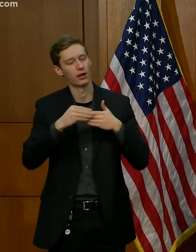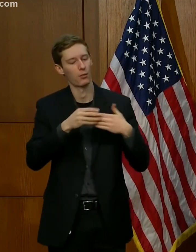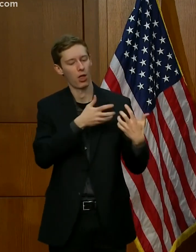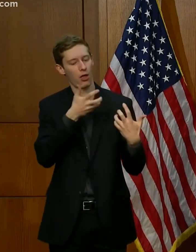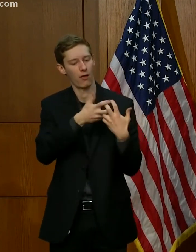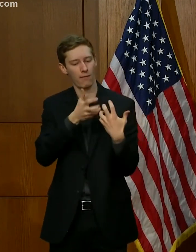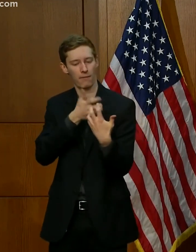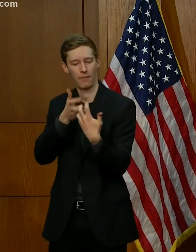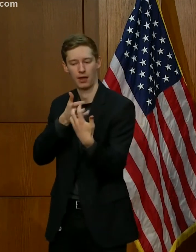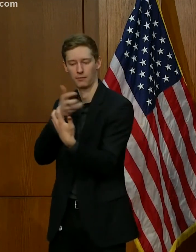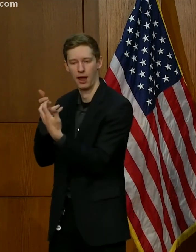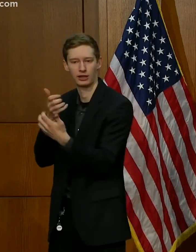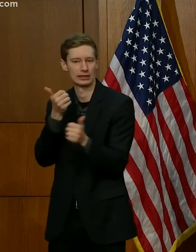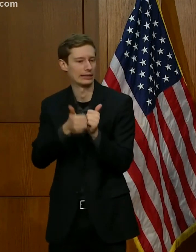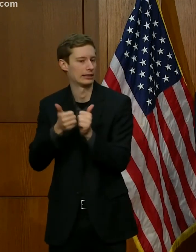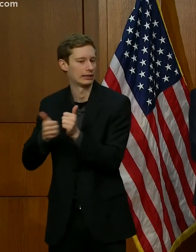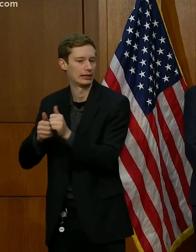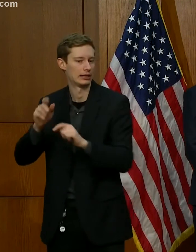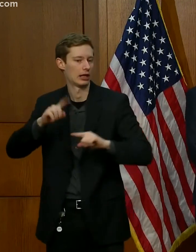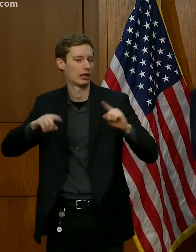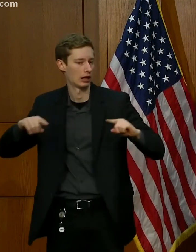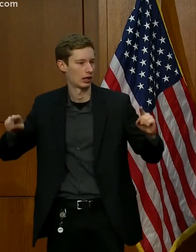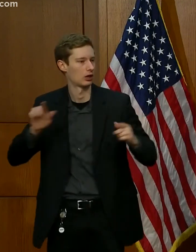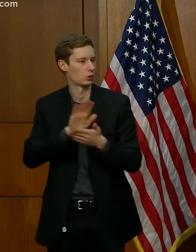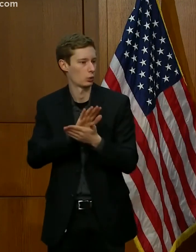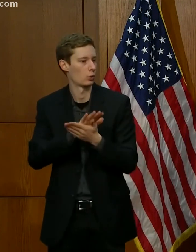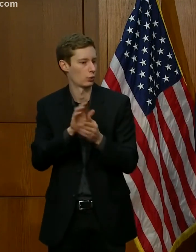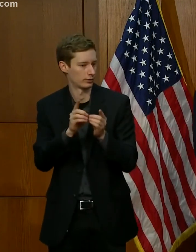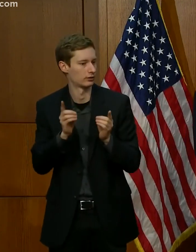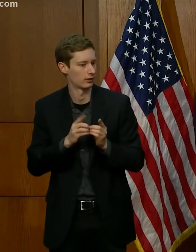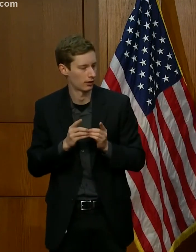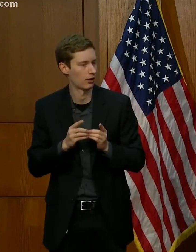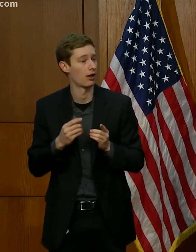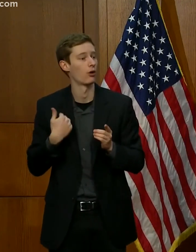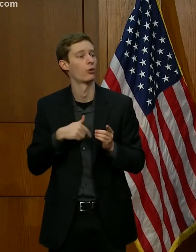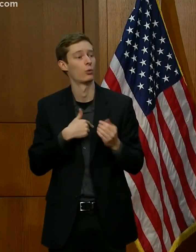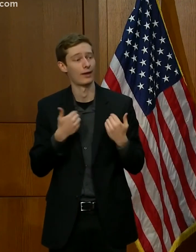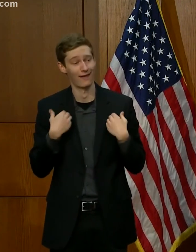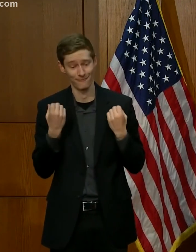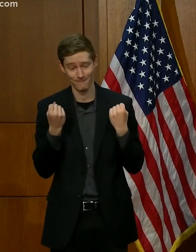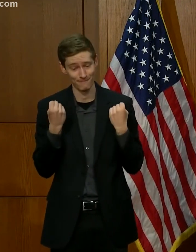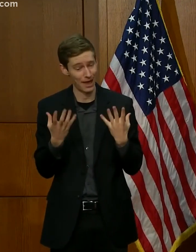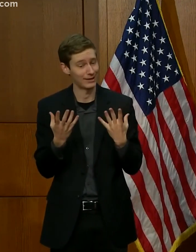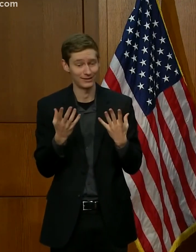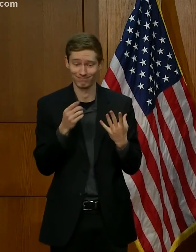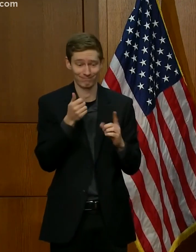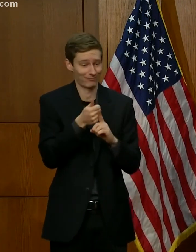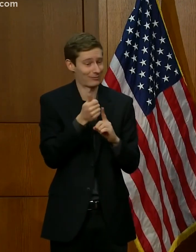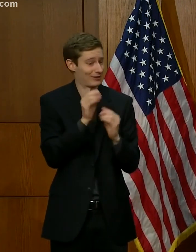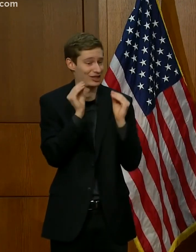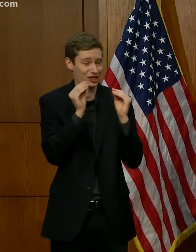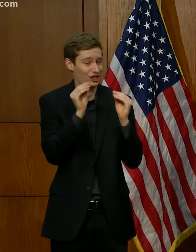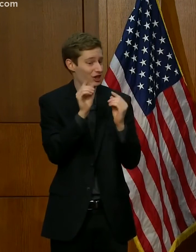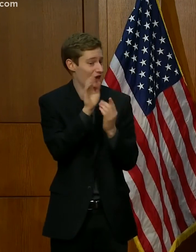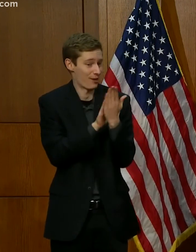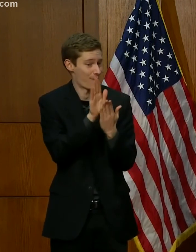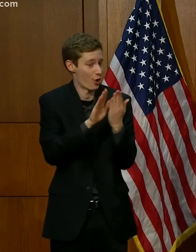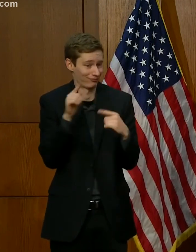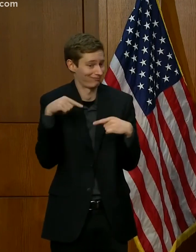they go about it. I can't thank our school divisions enough. We have many school divisions that have been in person from the beginning of the year navigating this,